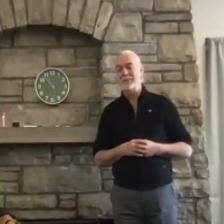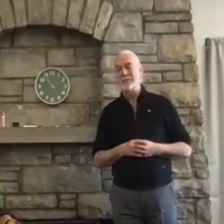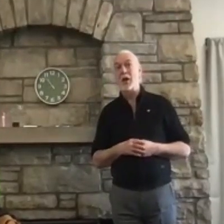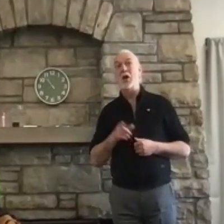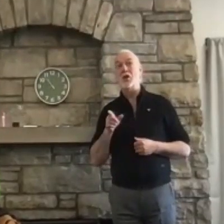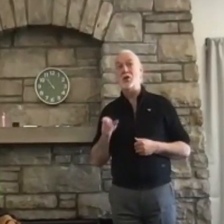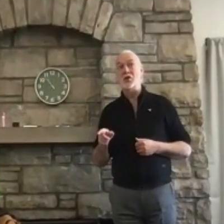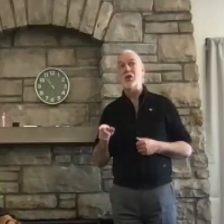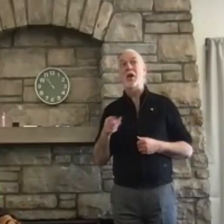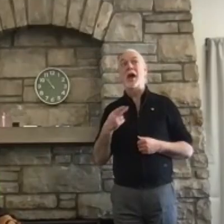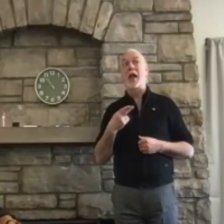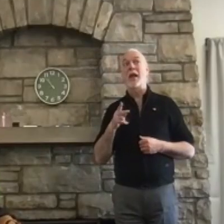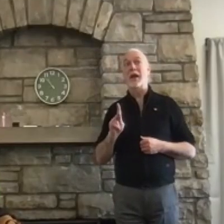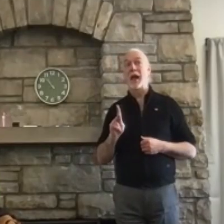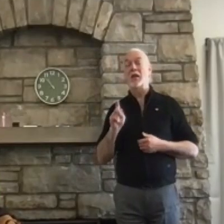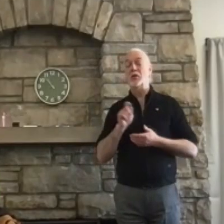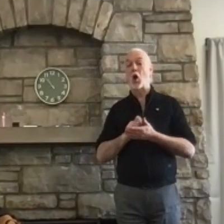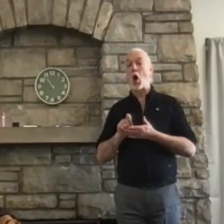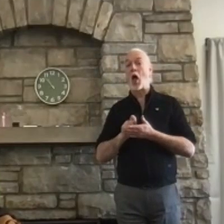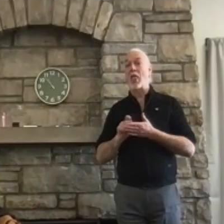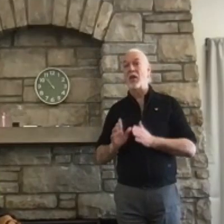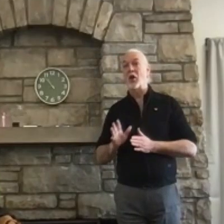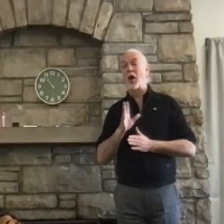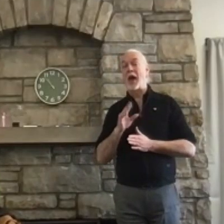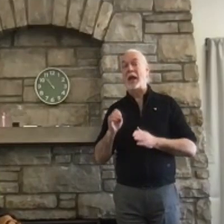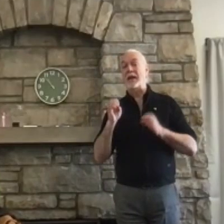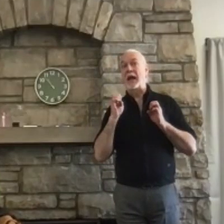and educator.